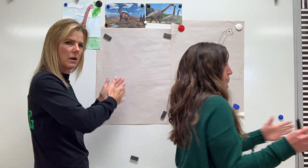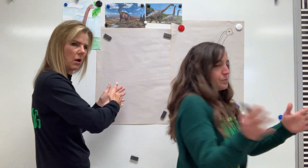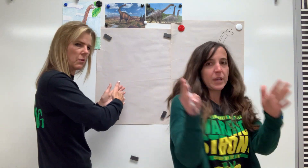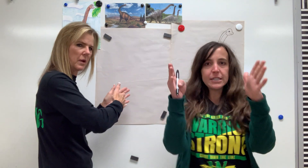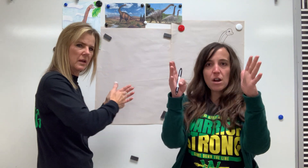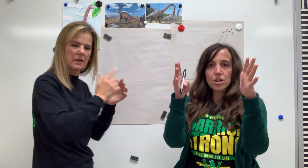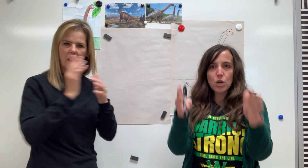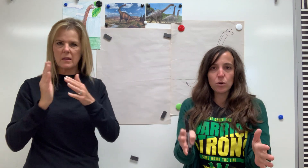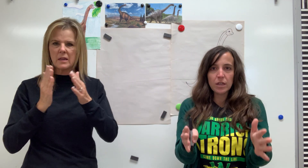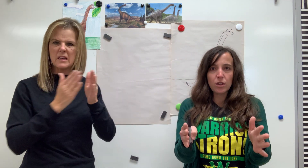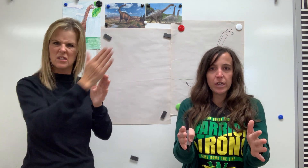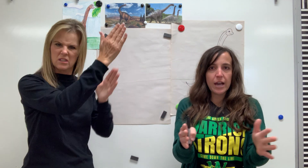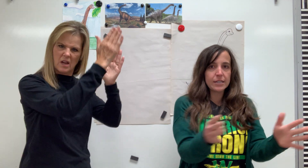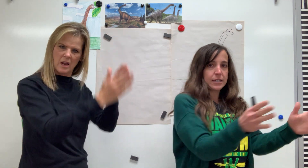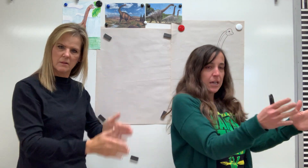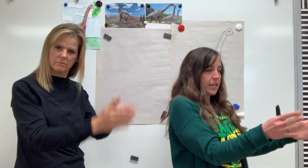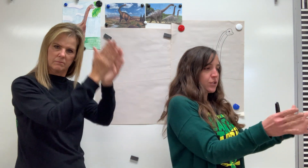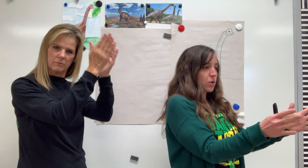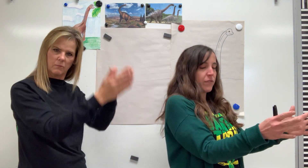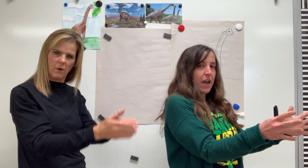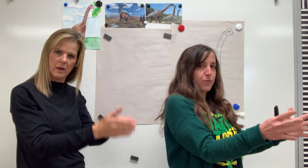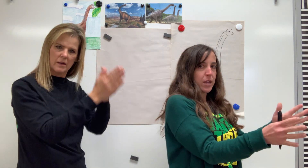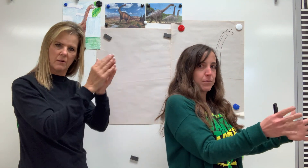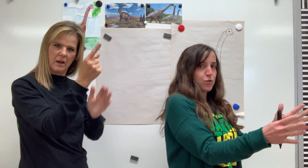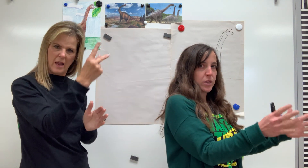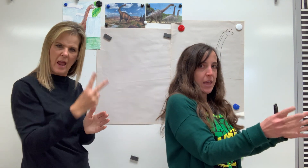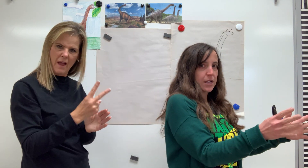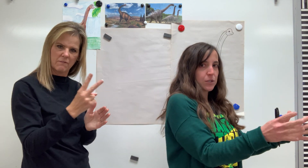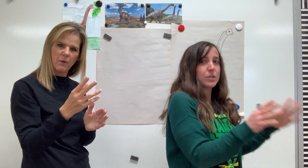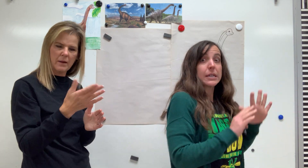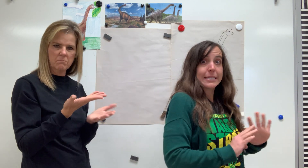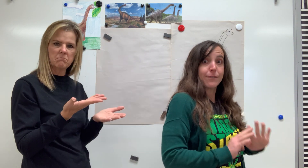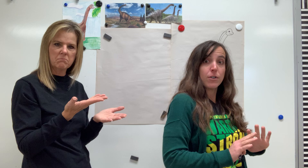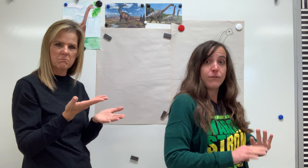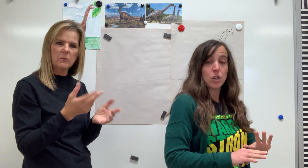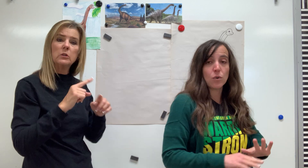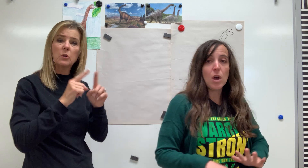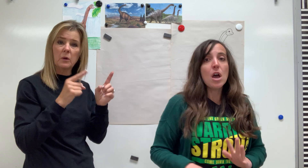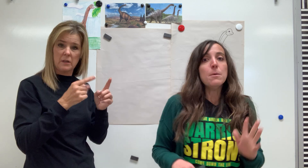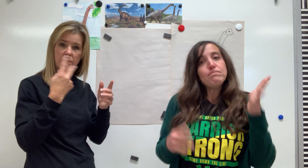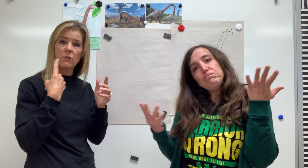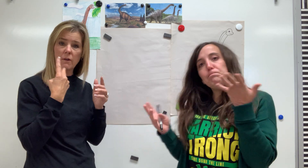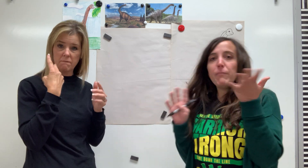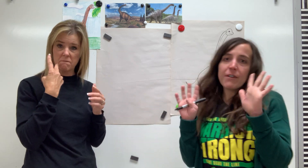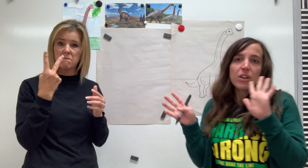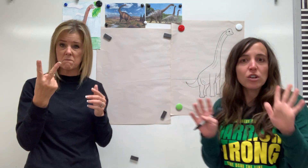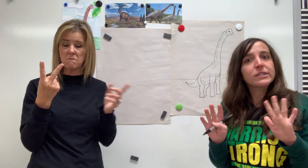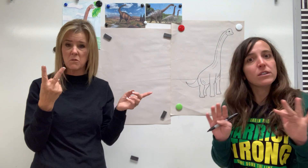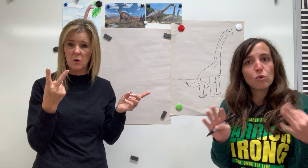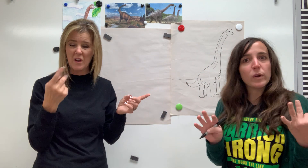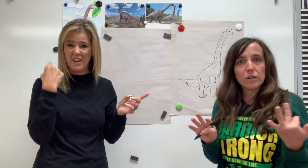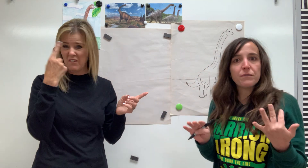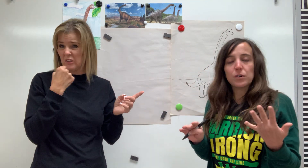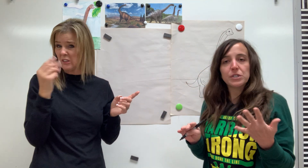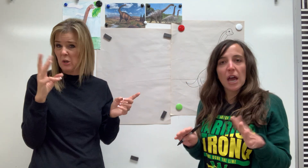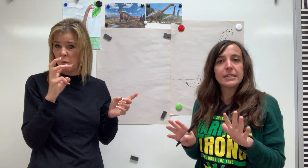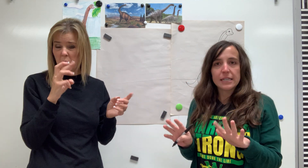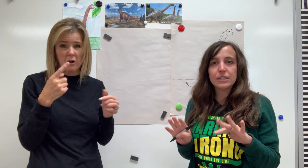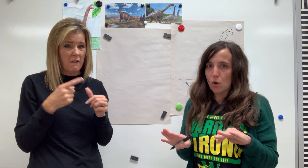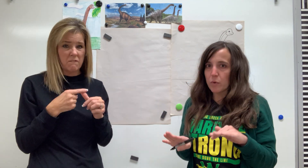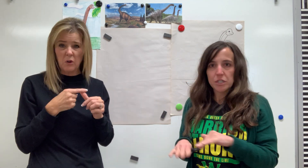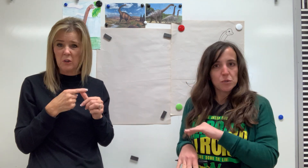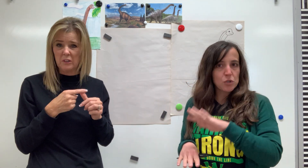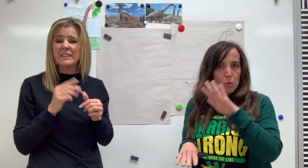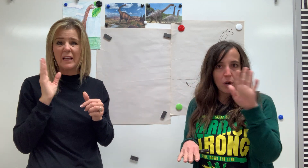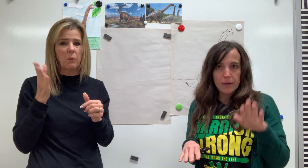side. He's not totally looking at us. He's sort of halfway in between that. So it's a different view. If it looks a little weird at first, guys,